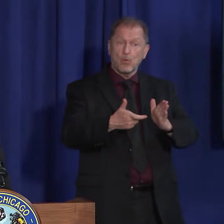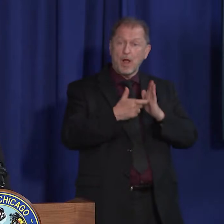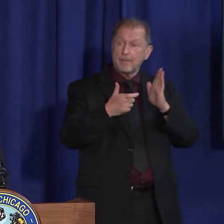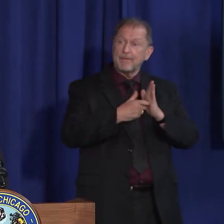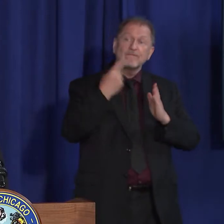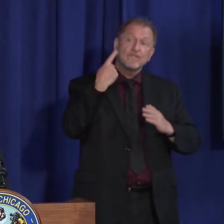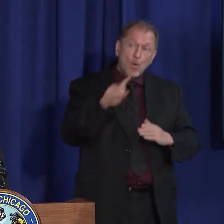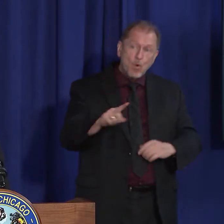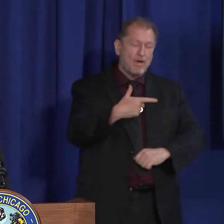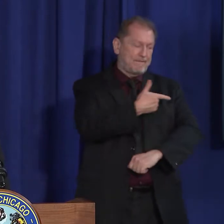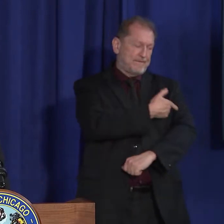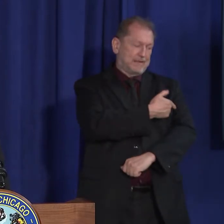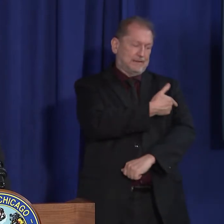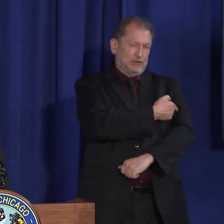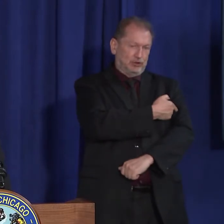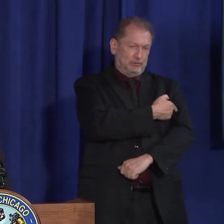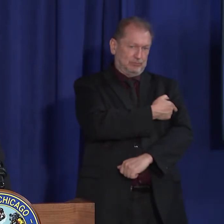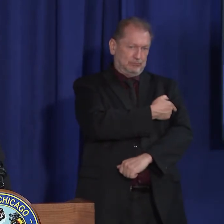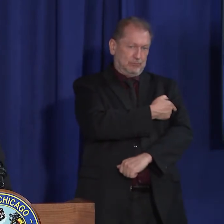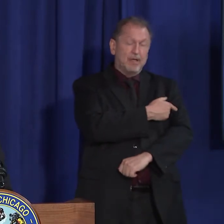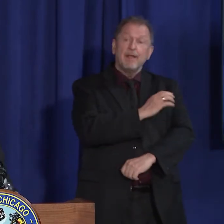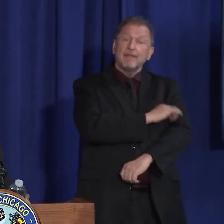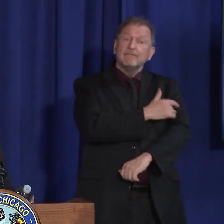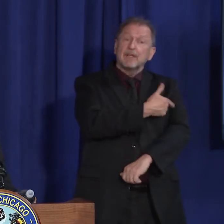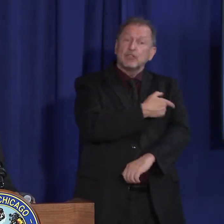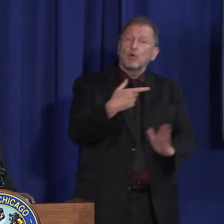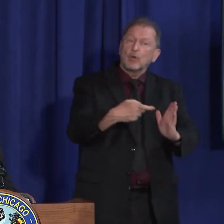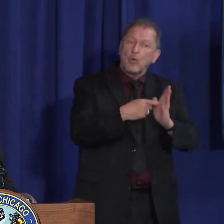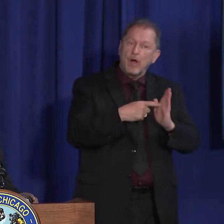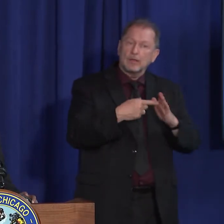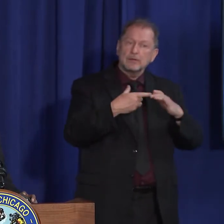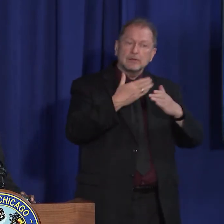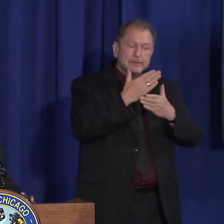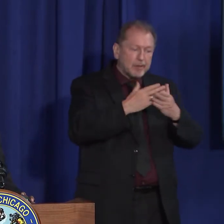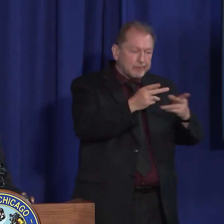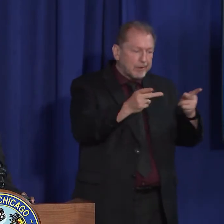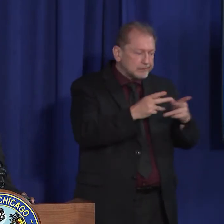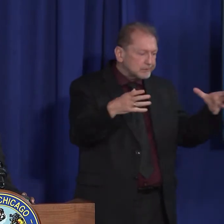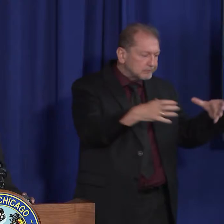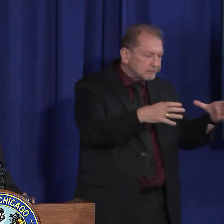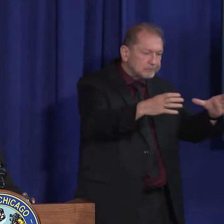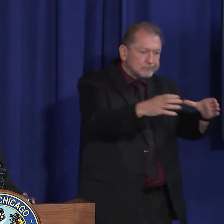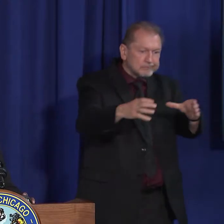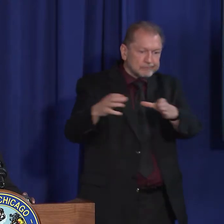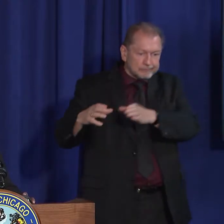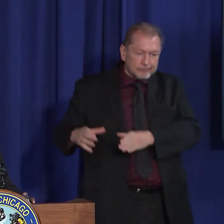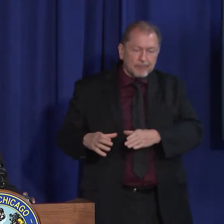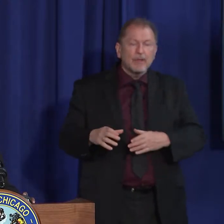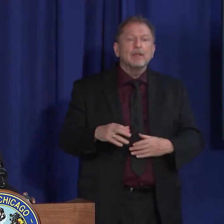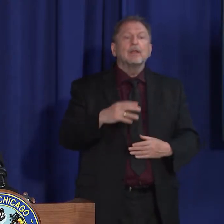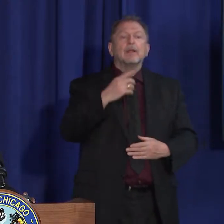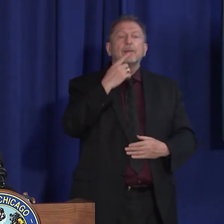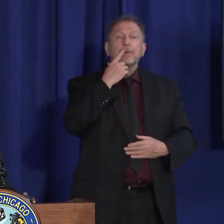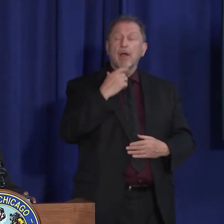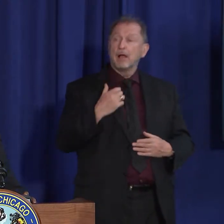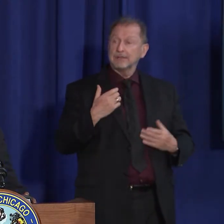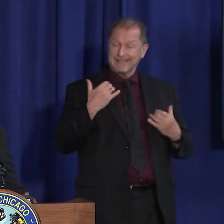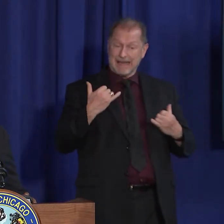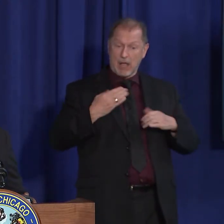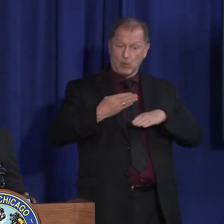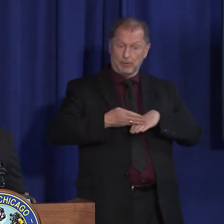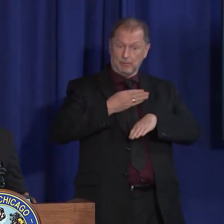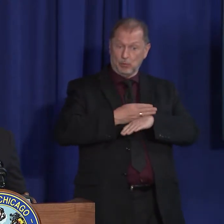in place in certain recreation venues because of the huge surge that we were seeing. Because we're now on the downward